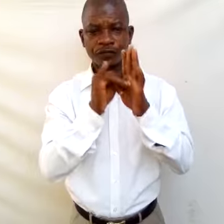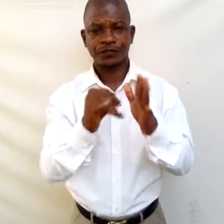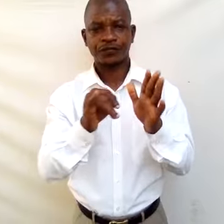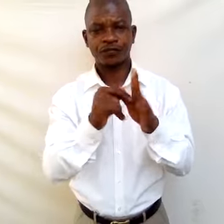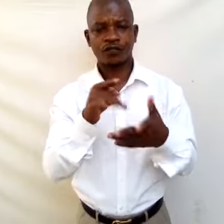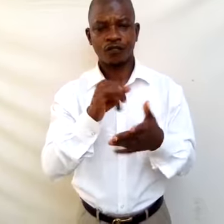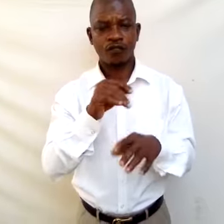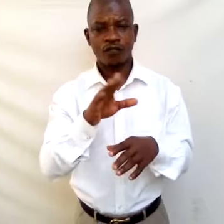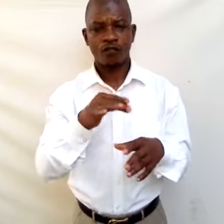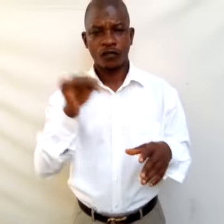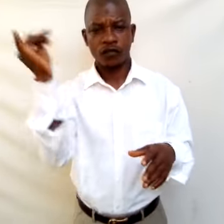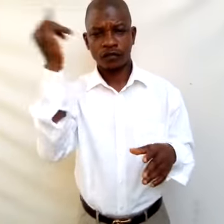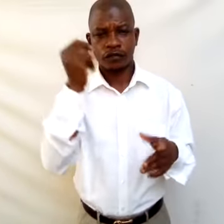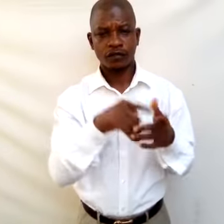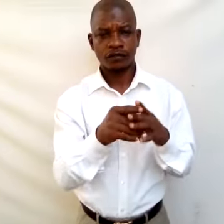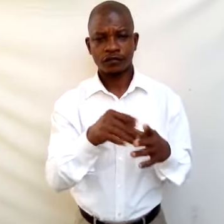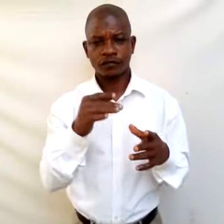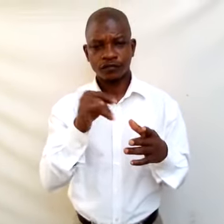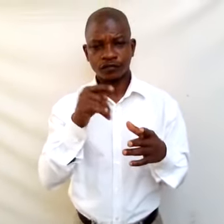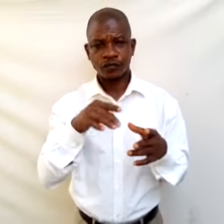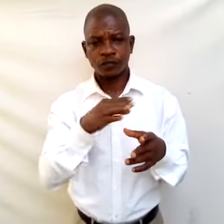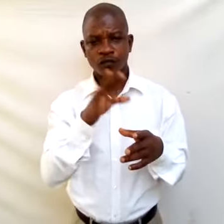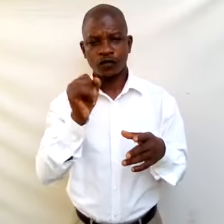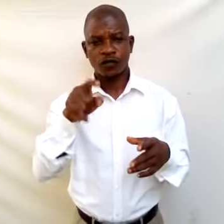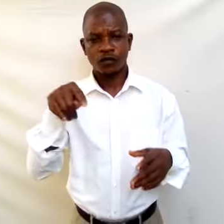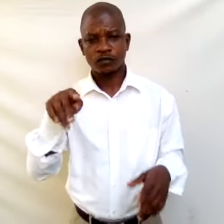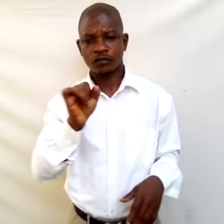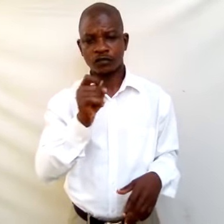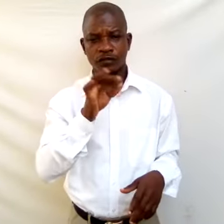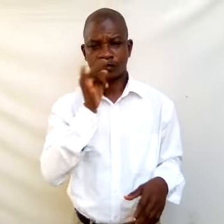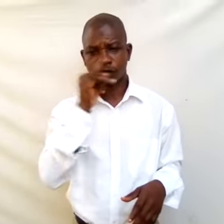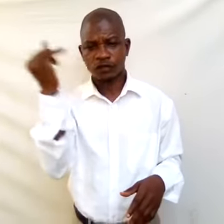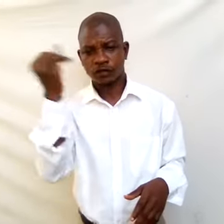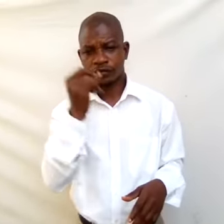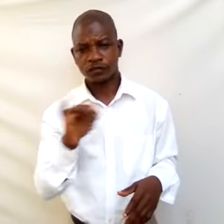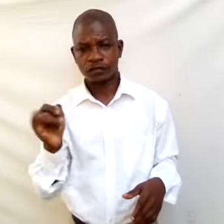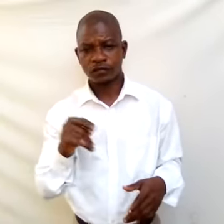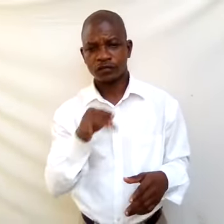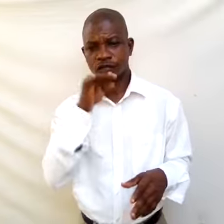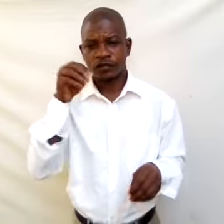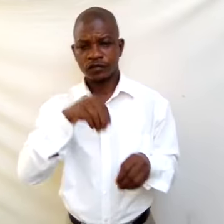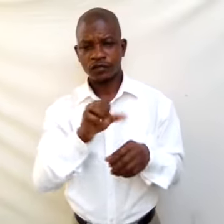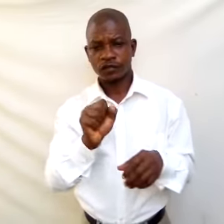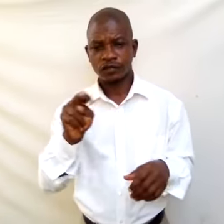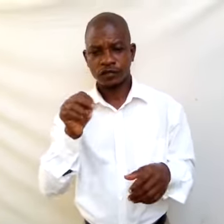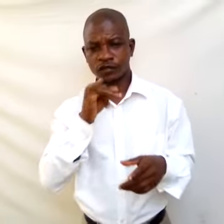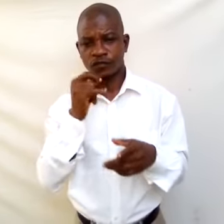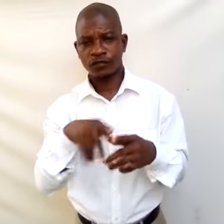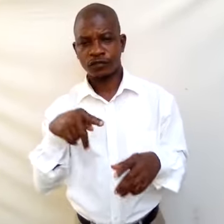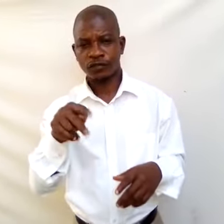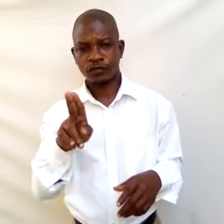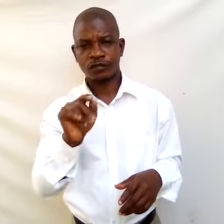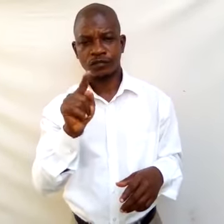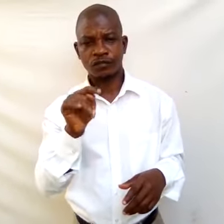diagram details peculiar to the specimen you are drawing. In case of the putter, the stopper or